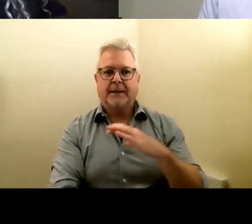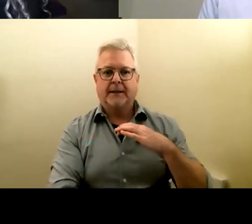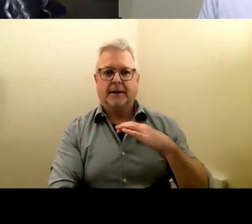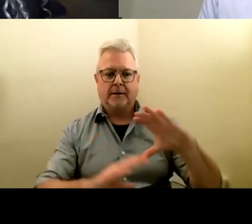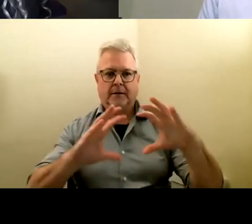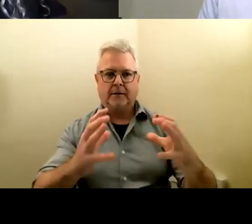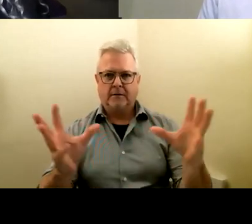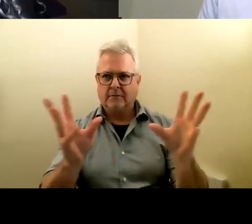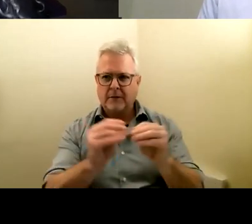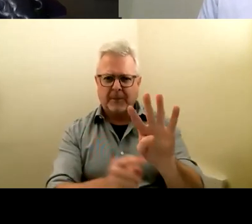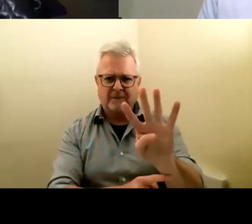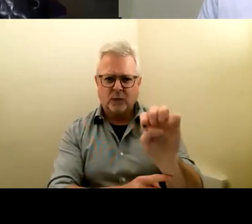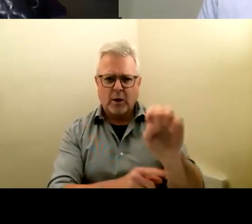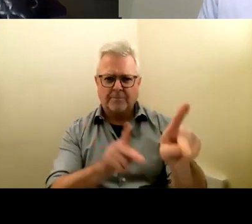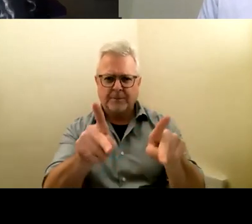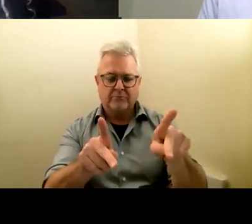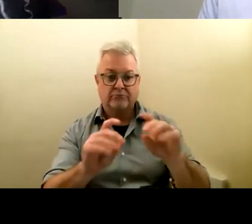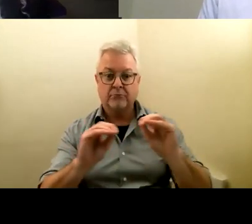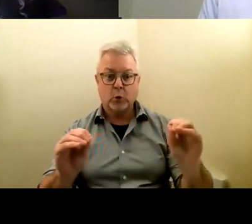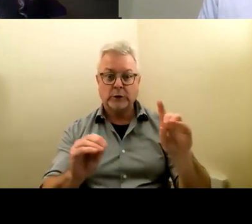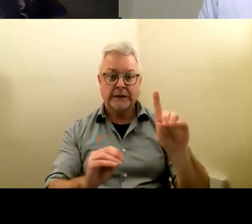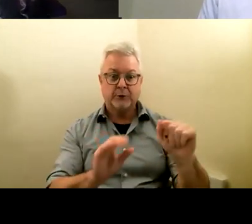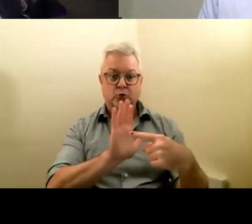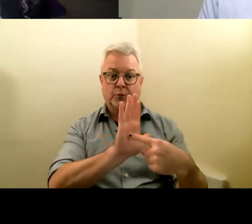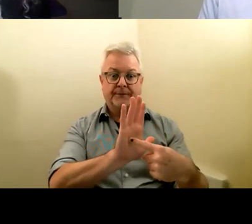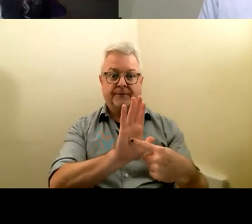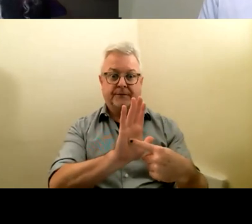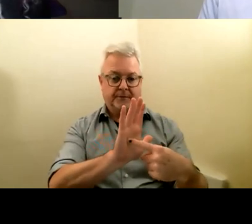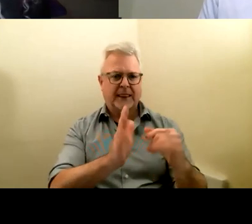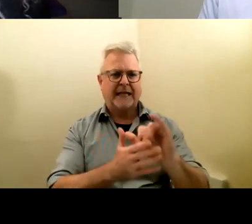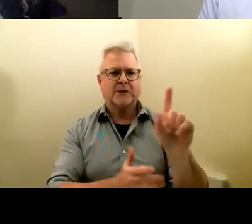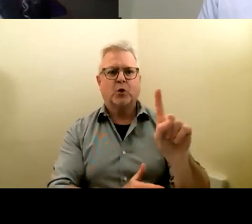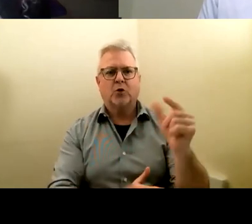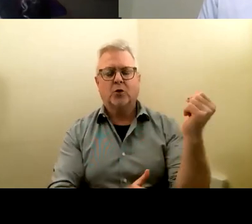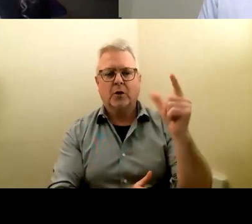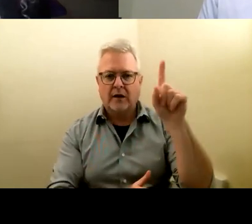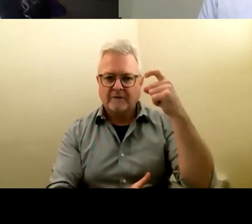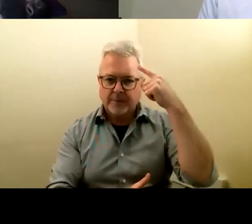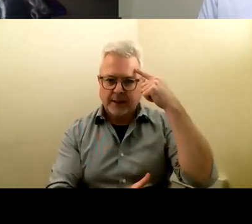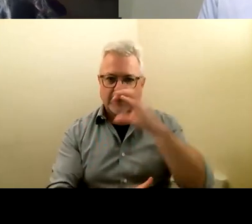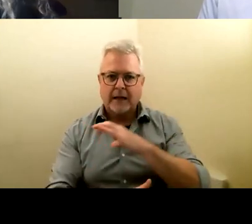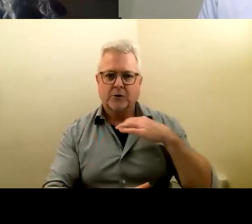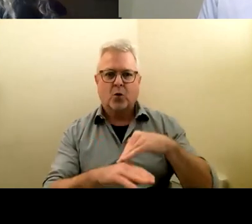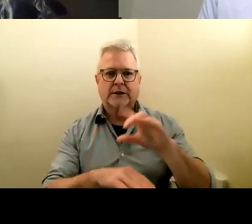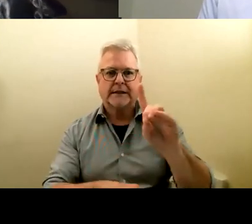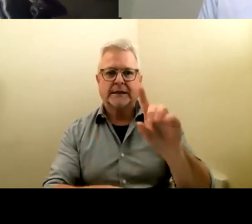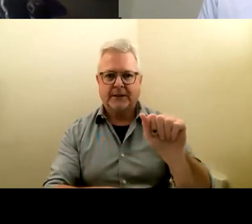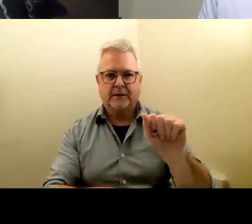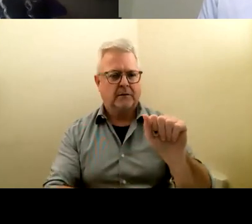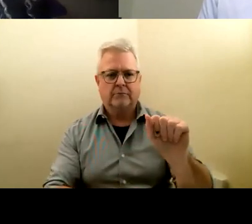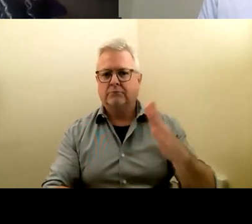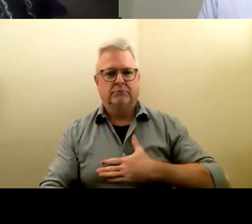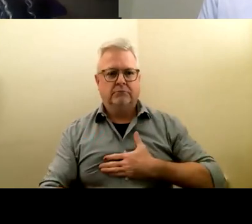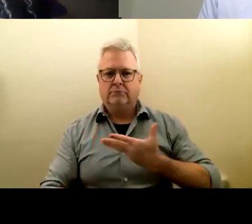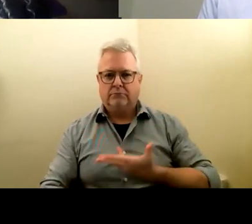they're not really listed as the vaccine subcommittee has 40 people, but there's no people with disabilities